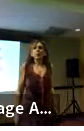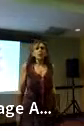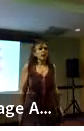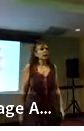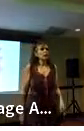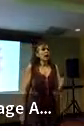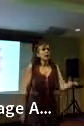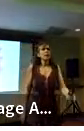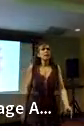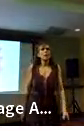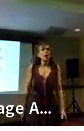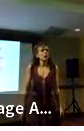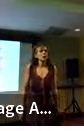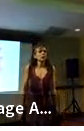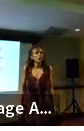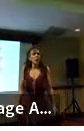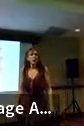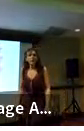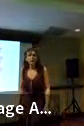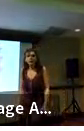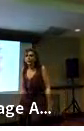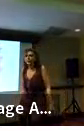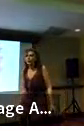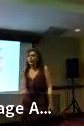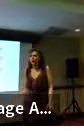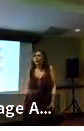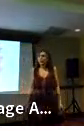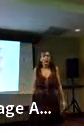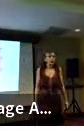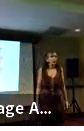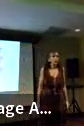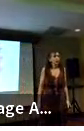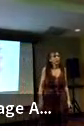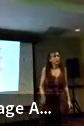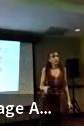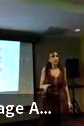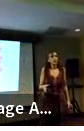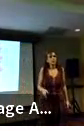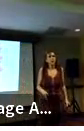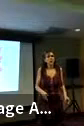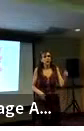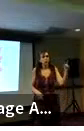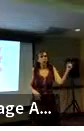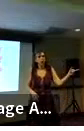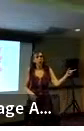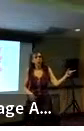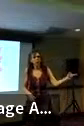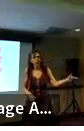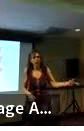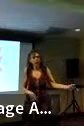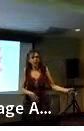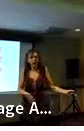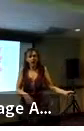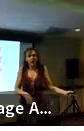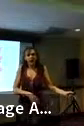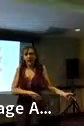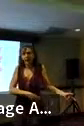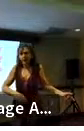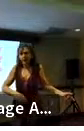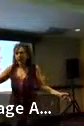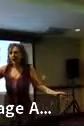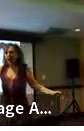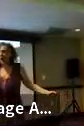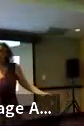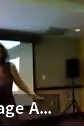Wealth, incredibly important. Boy, are we diverse in that regard. Well, maybe not so much. There's 1%,